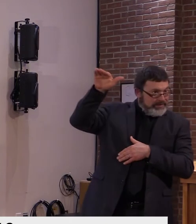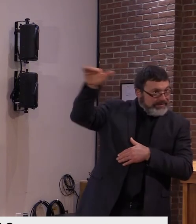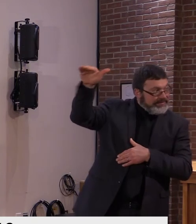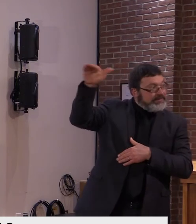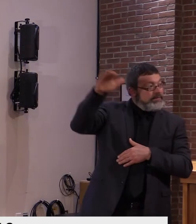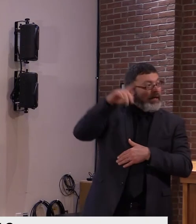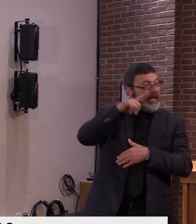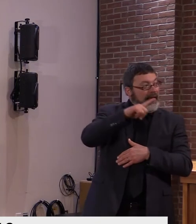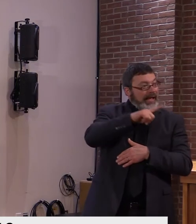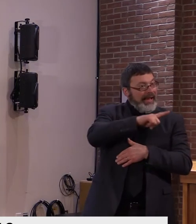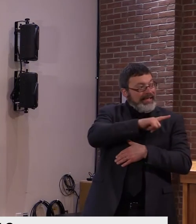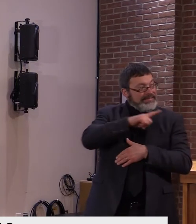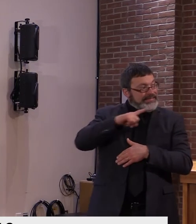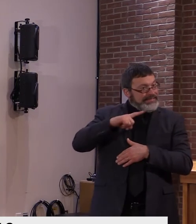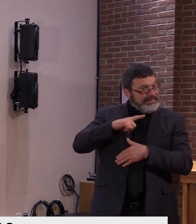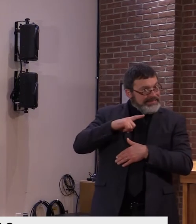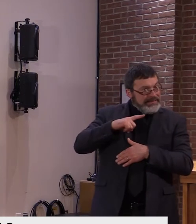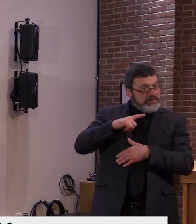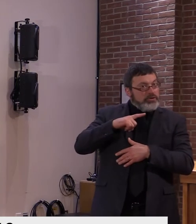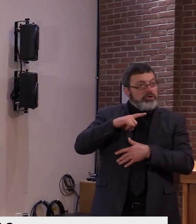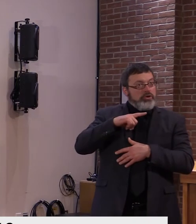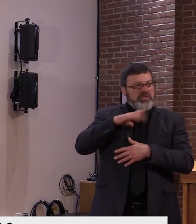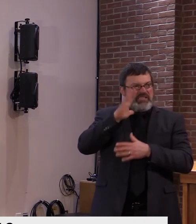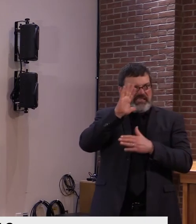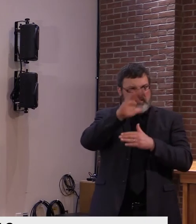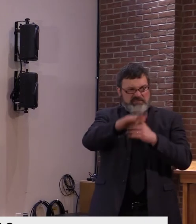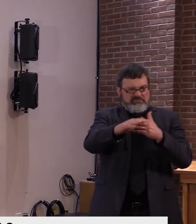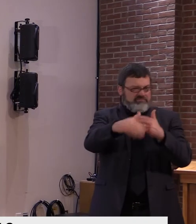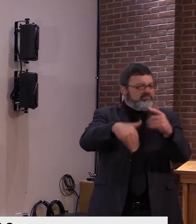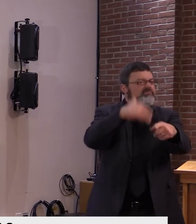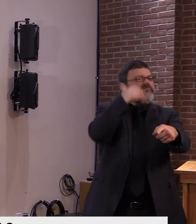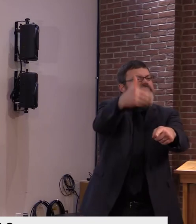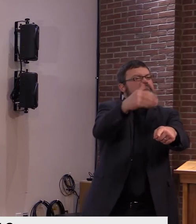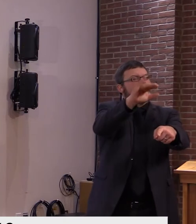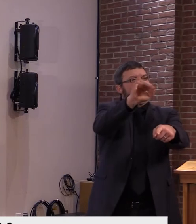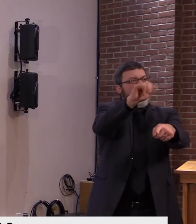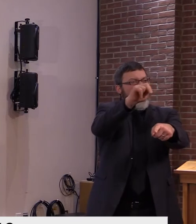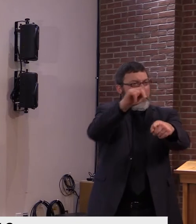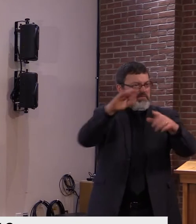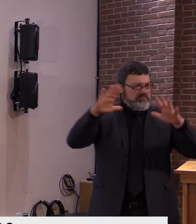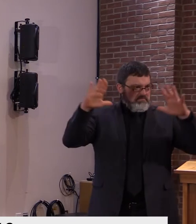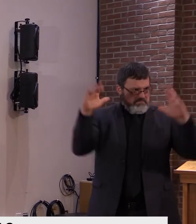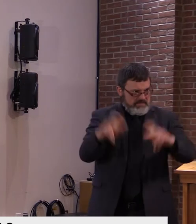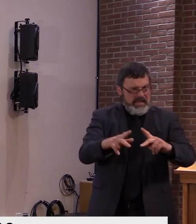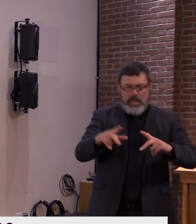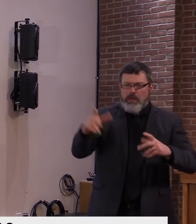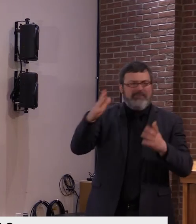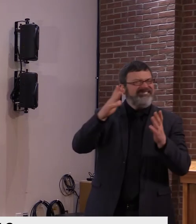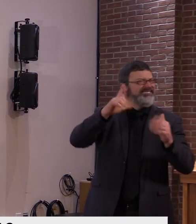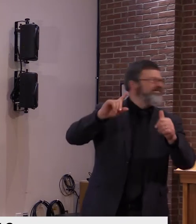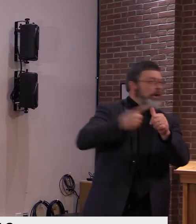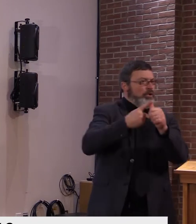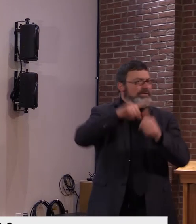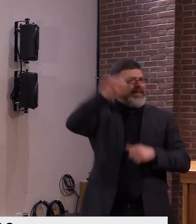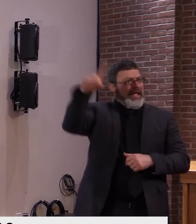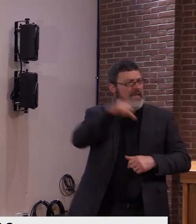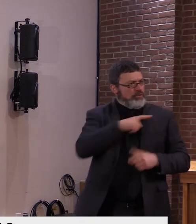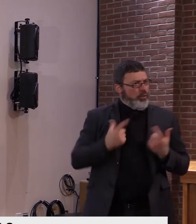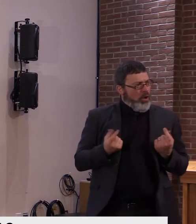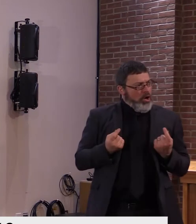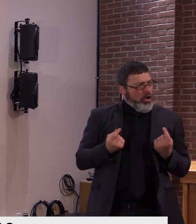That's to be determined. We're still working on that, and at this point in time, we're still trying to get through